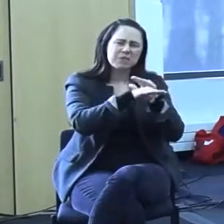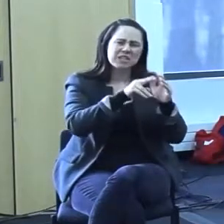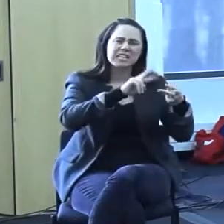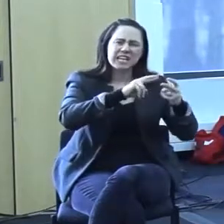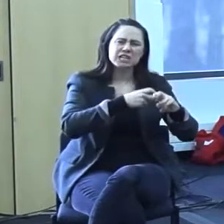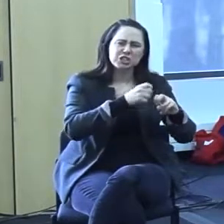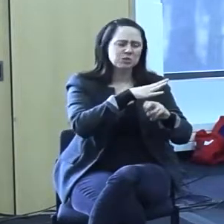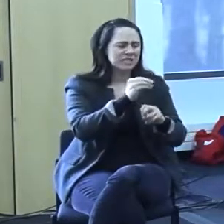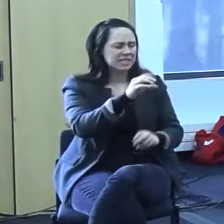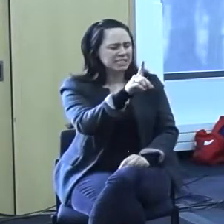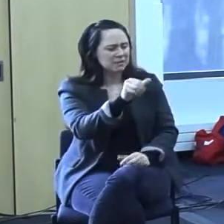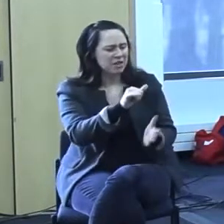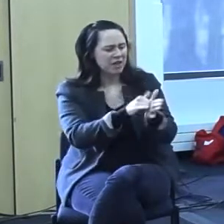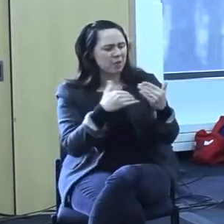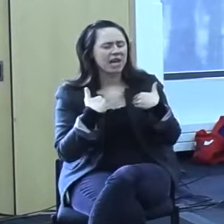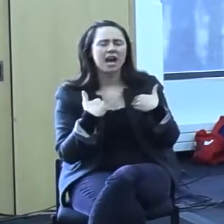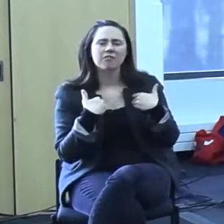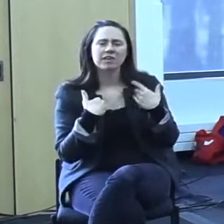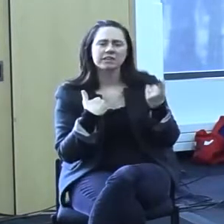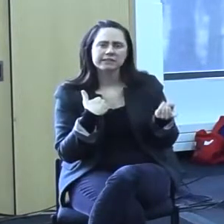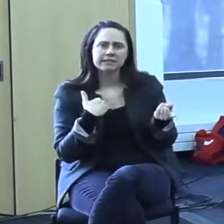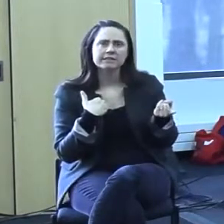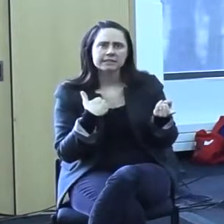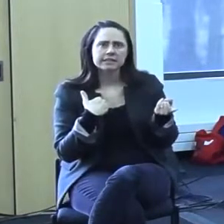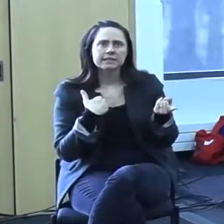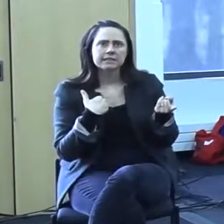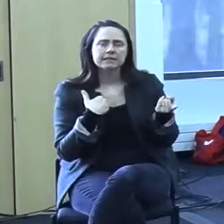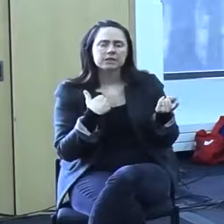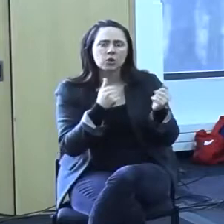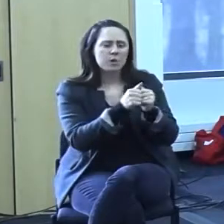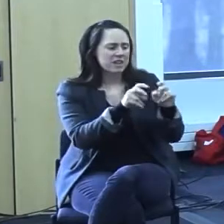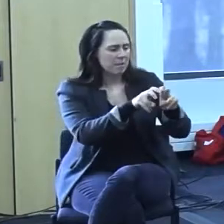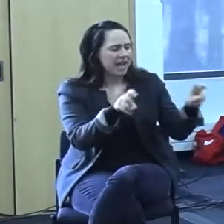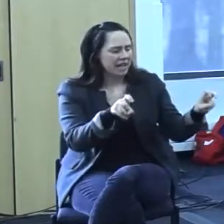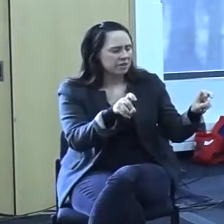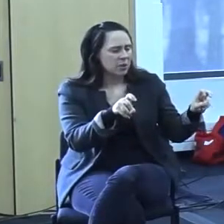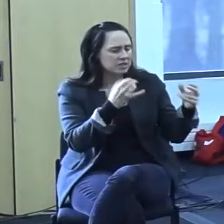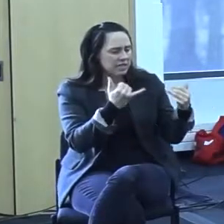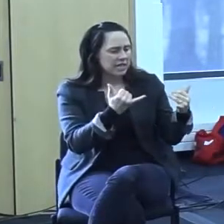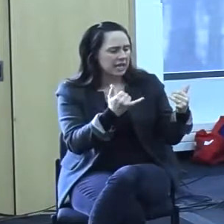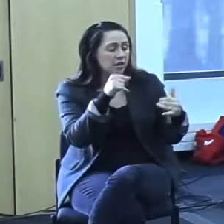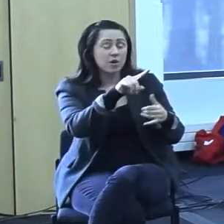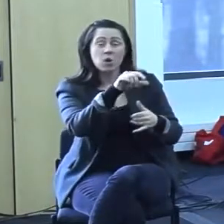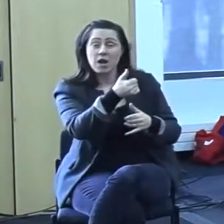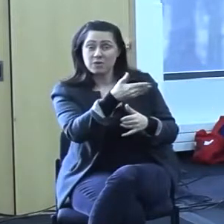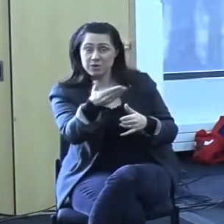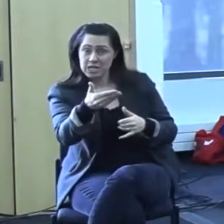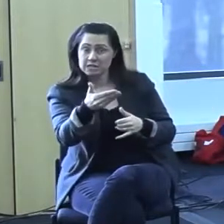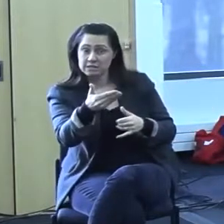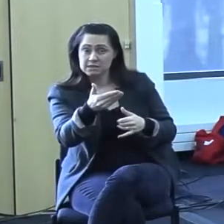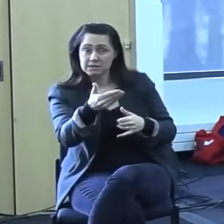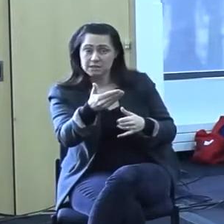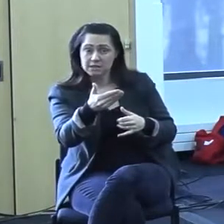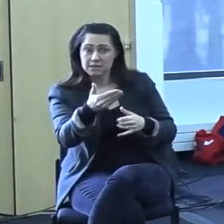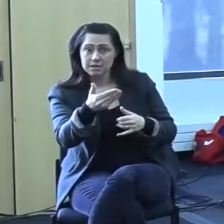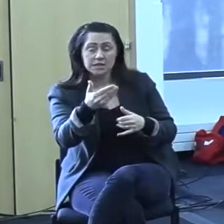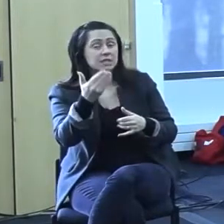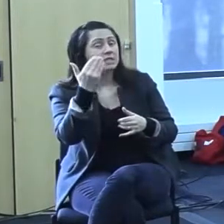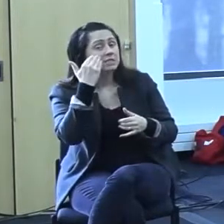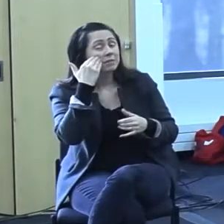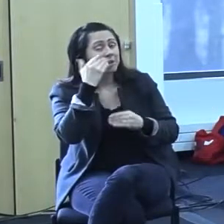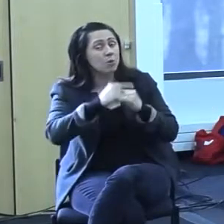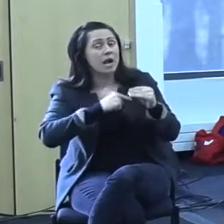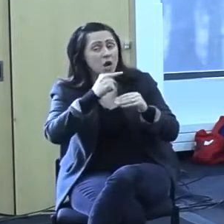accessibility issues and disabilities that we have in the panel today, there are other things to be aware